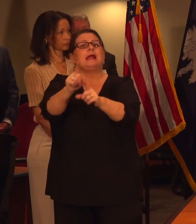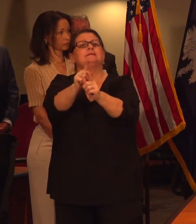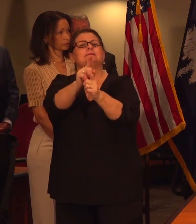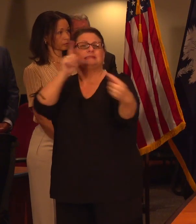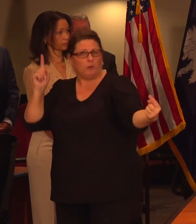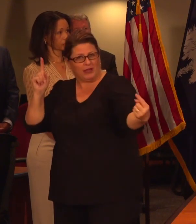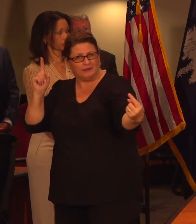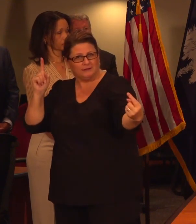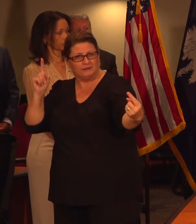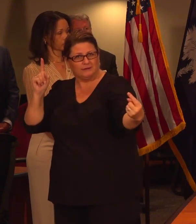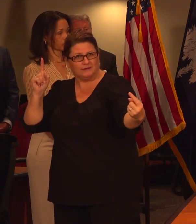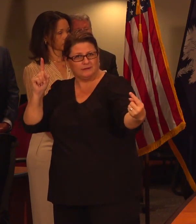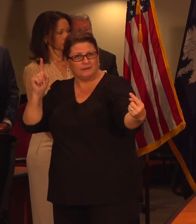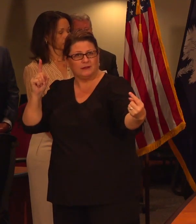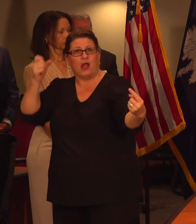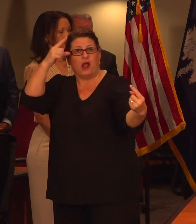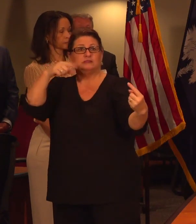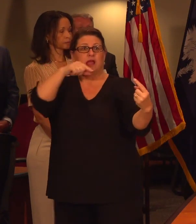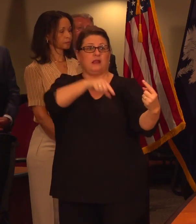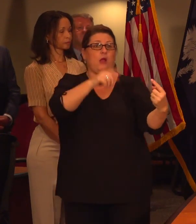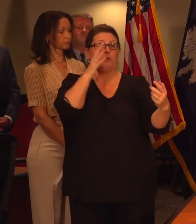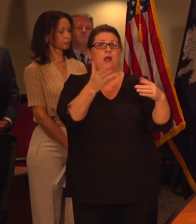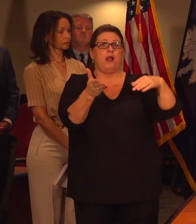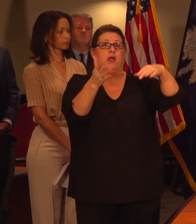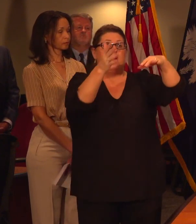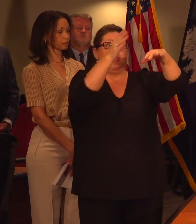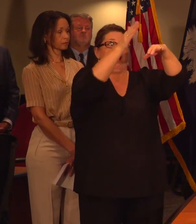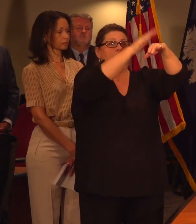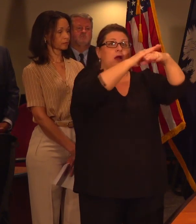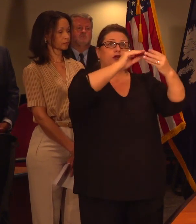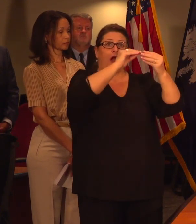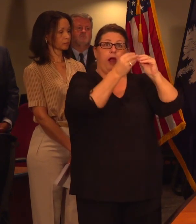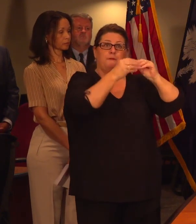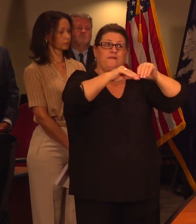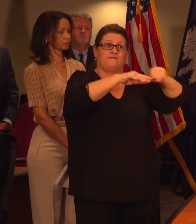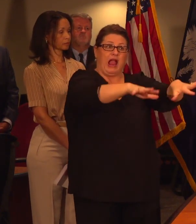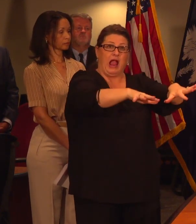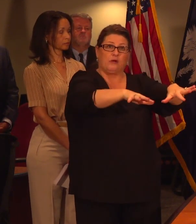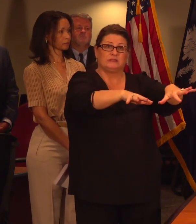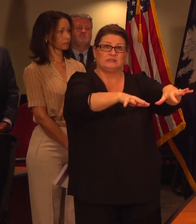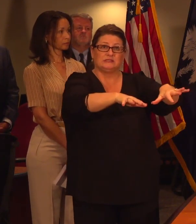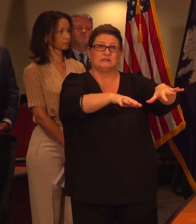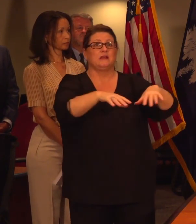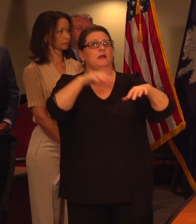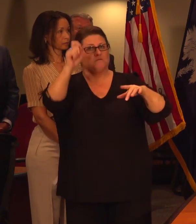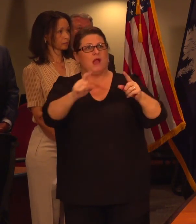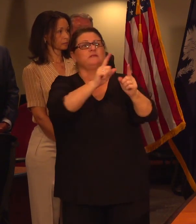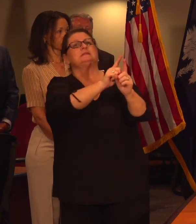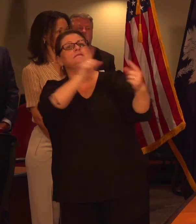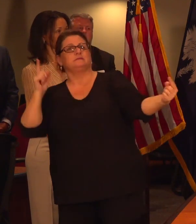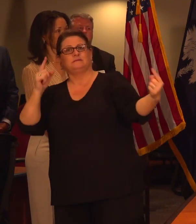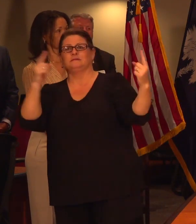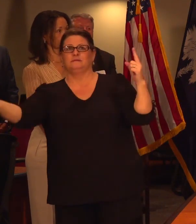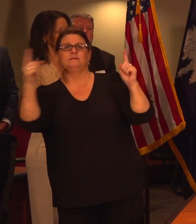involved in this, as it increases as we go along, the social isolation has an impact on people. And that's why our mental